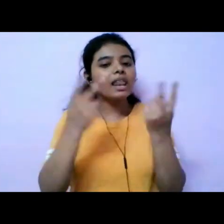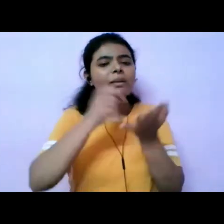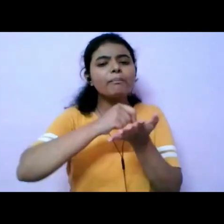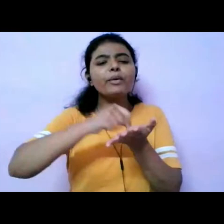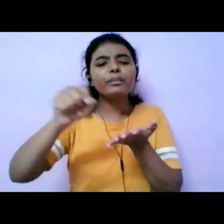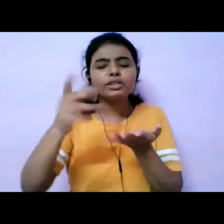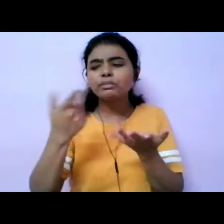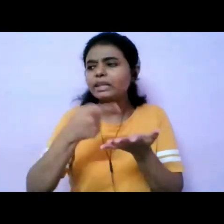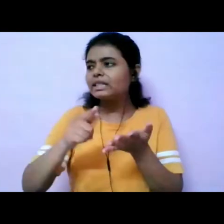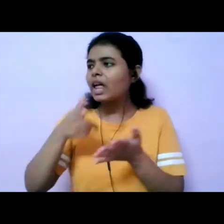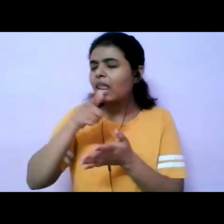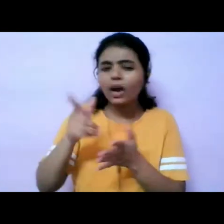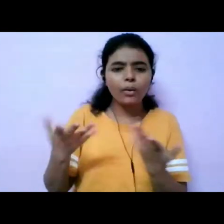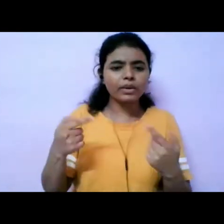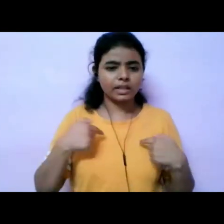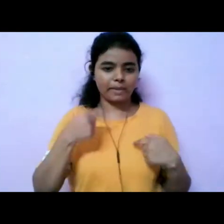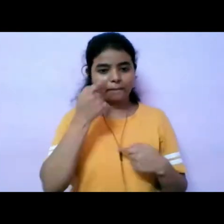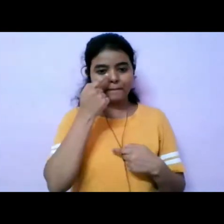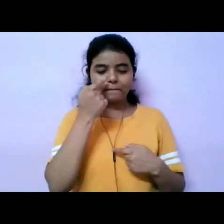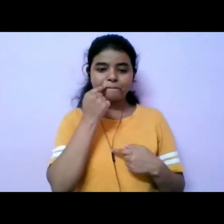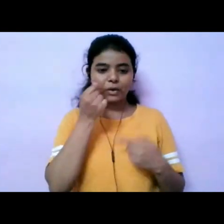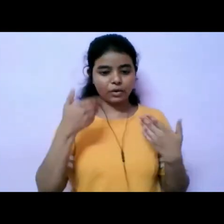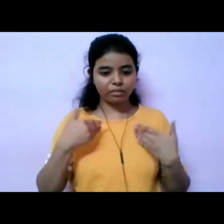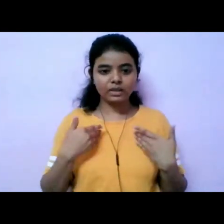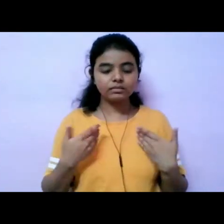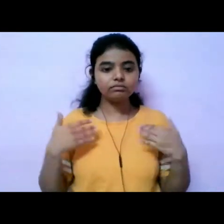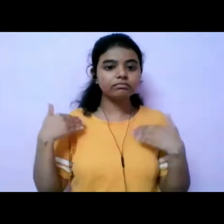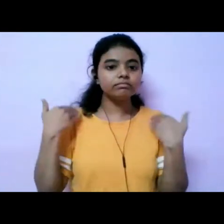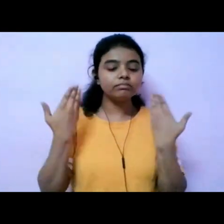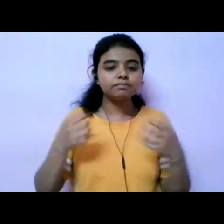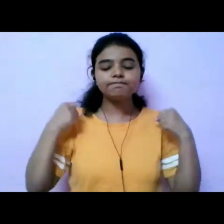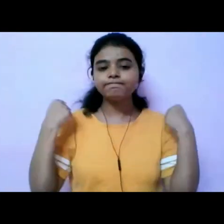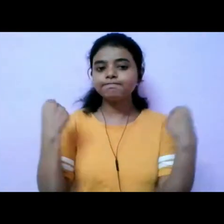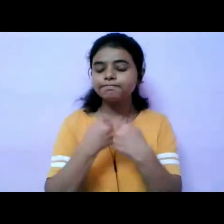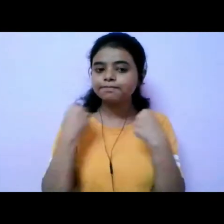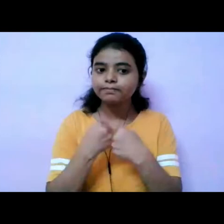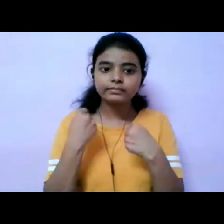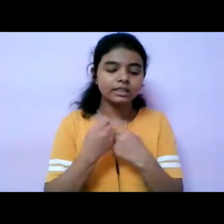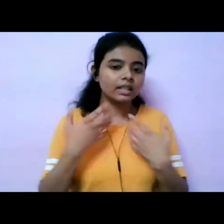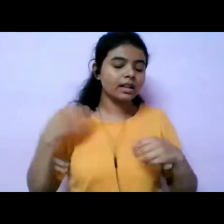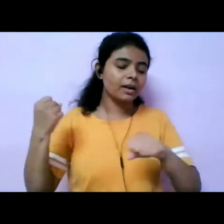And for me, as a man who has struggled to become an independent traveler,